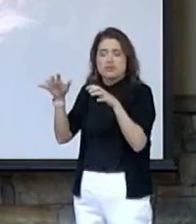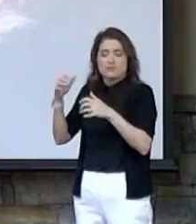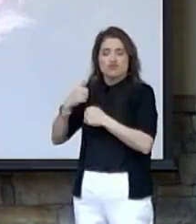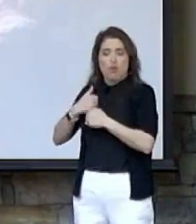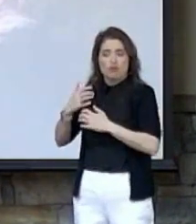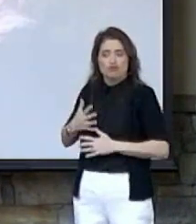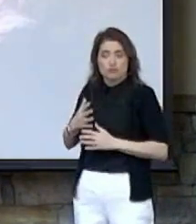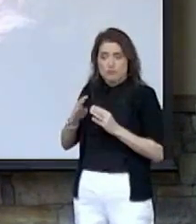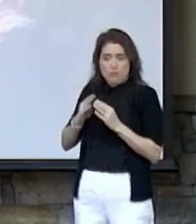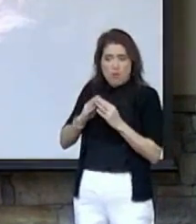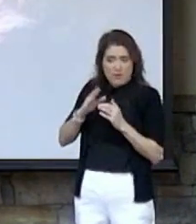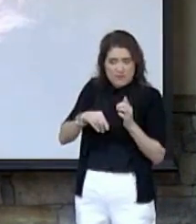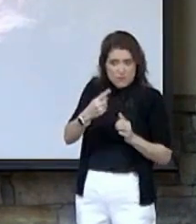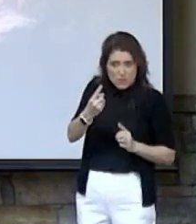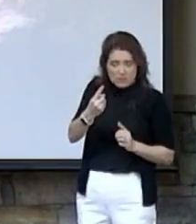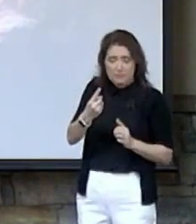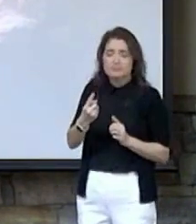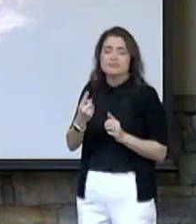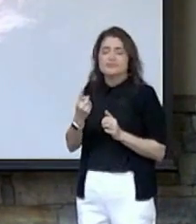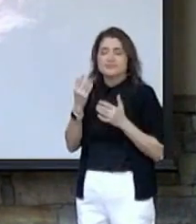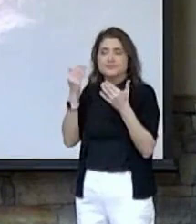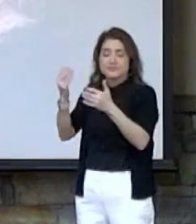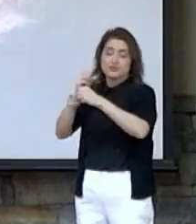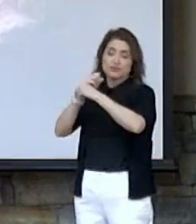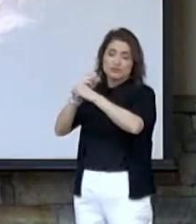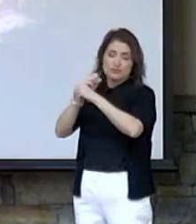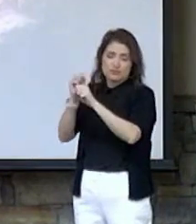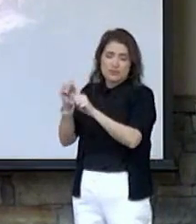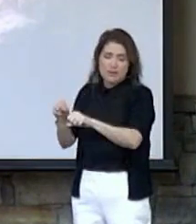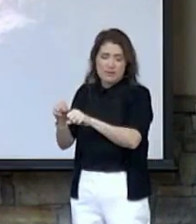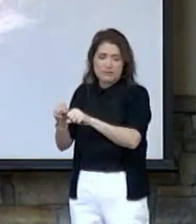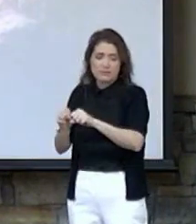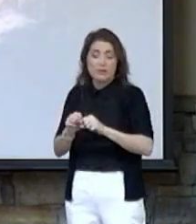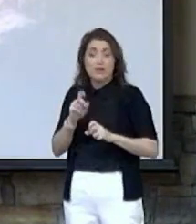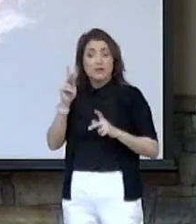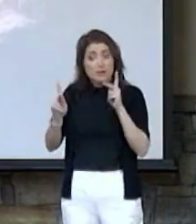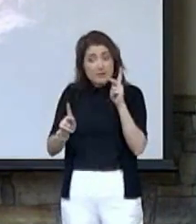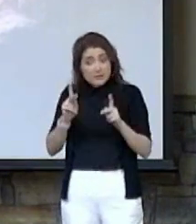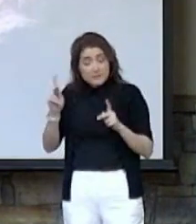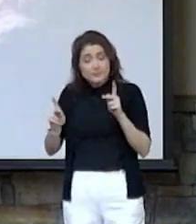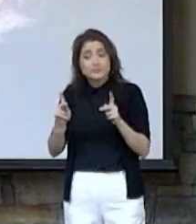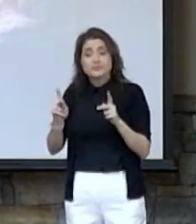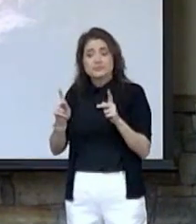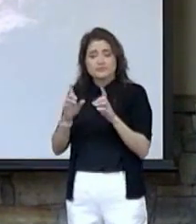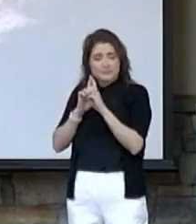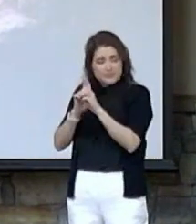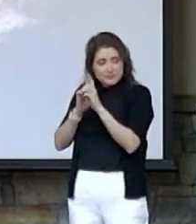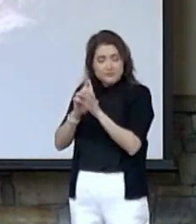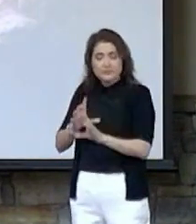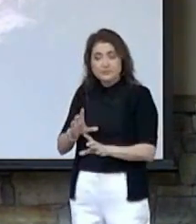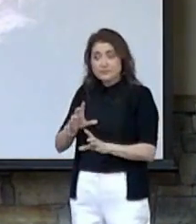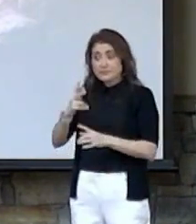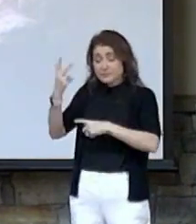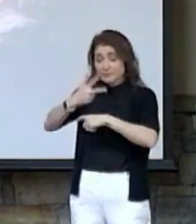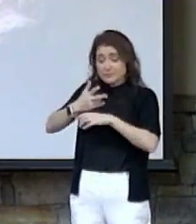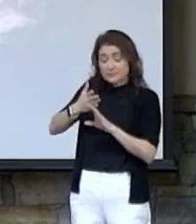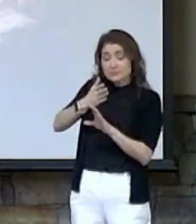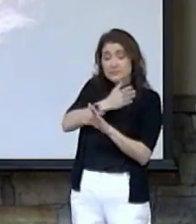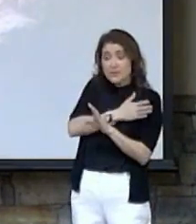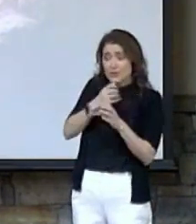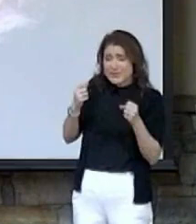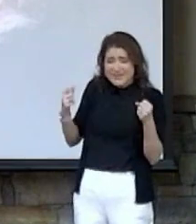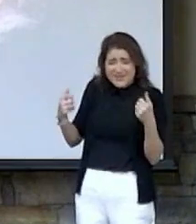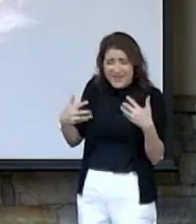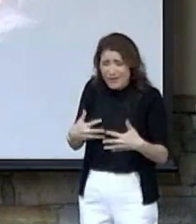it secure as you can." The people, the disciples, that literally 3 days earlier were so